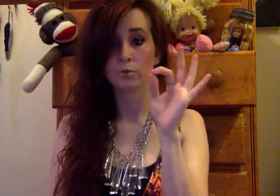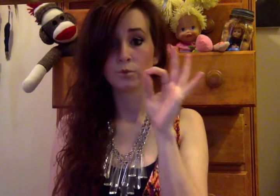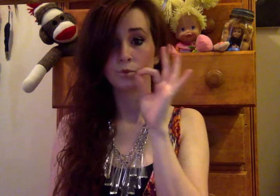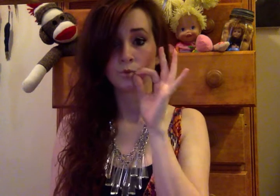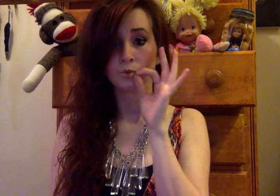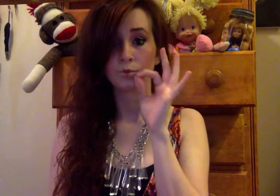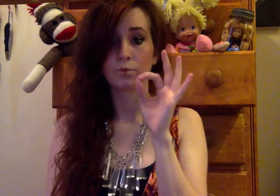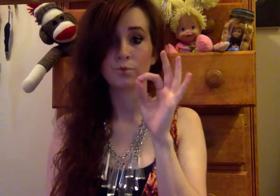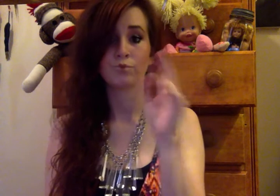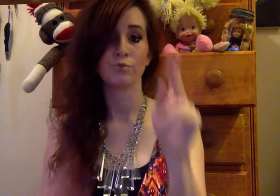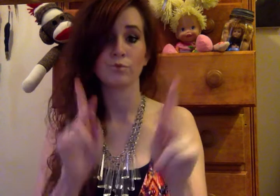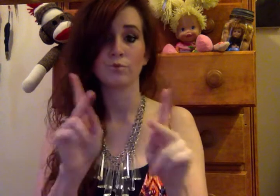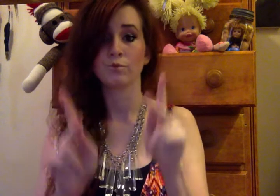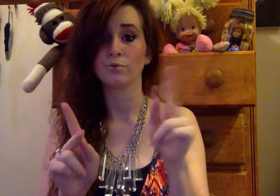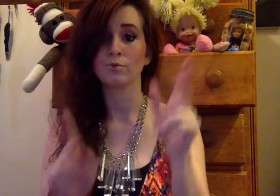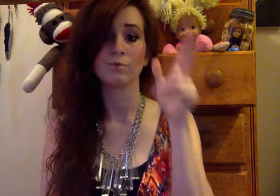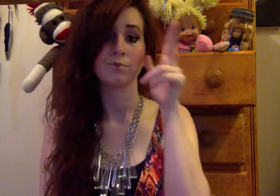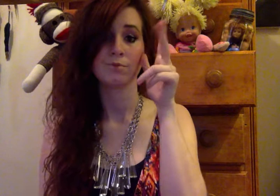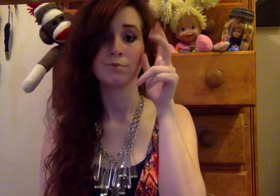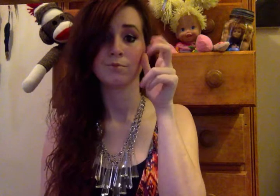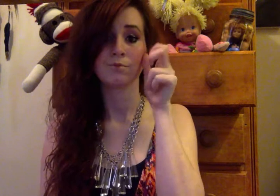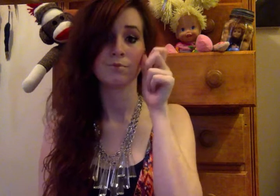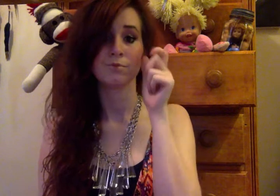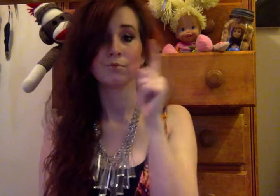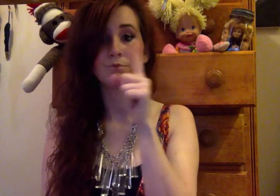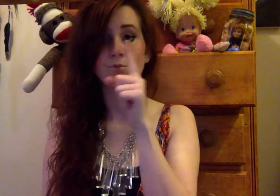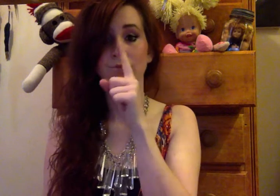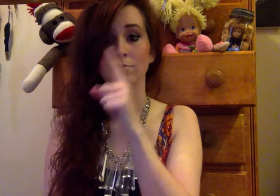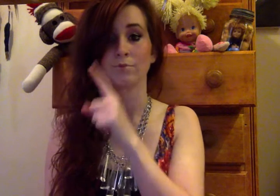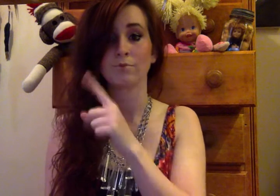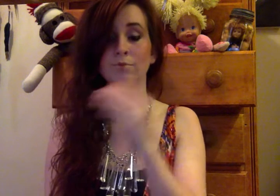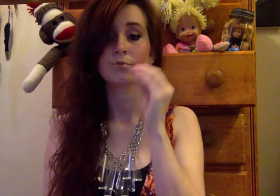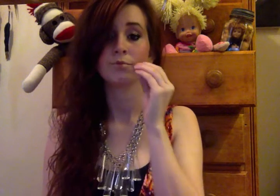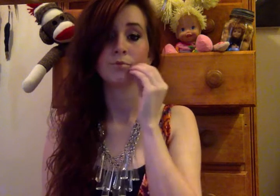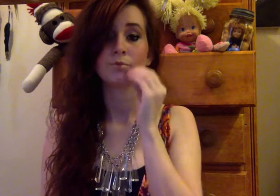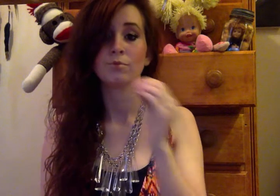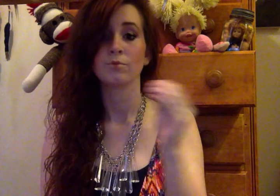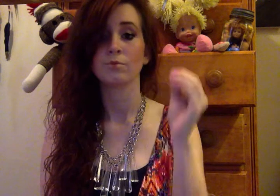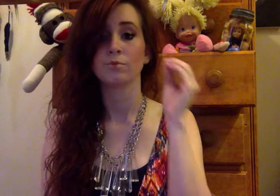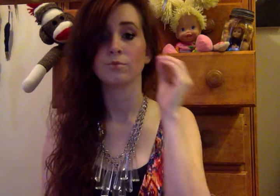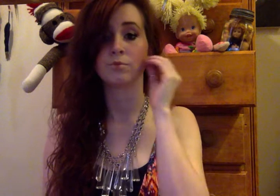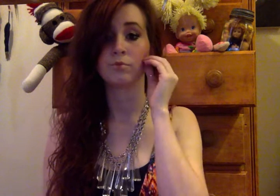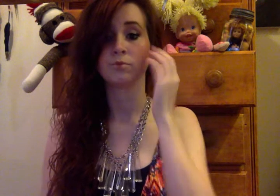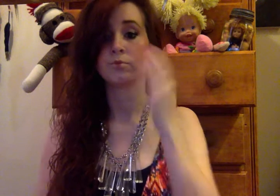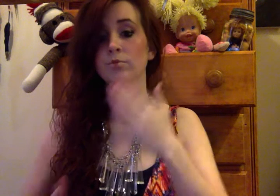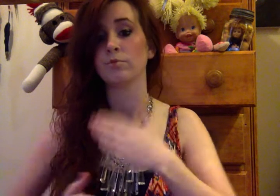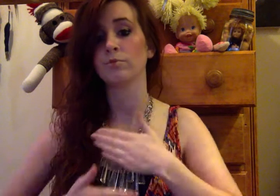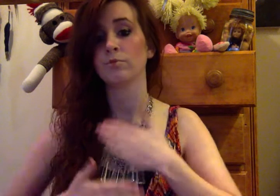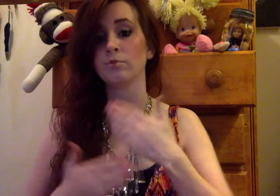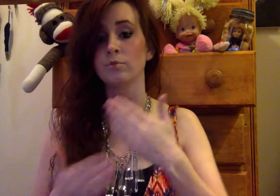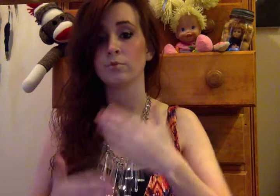No one ever listens, it's wallpaper business Don't let them see what goes down in the kitchen